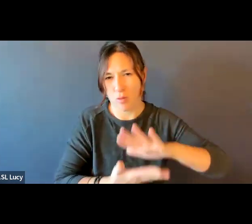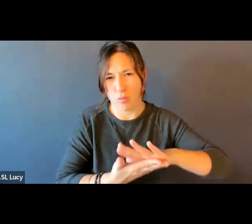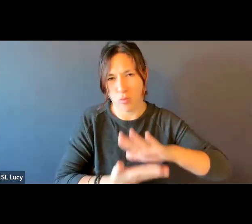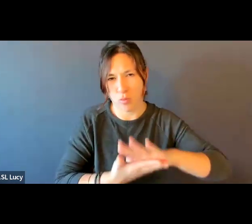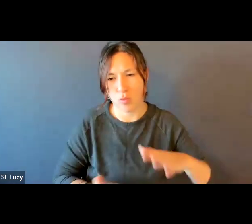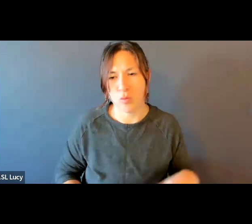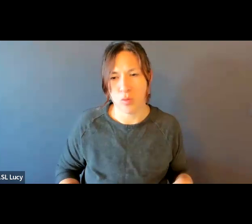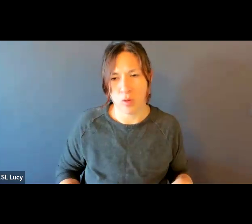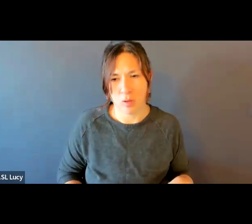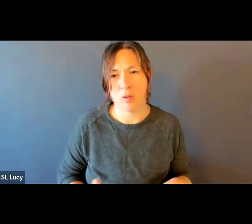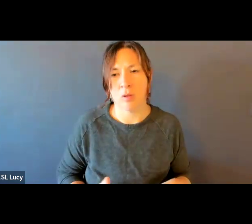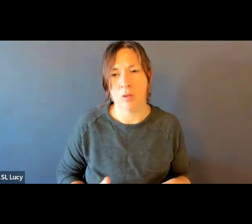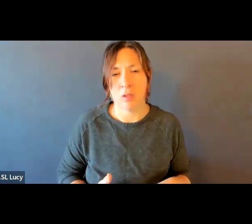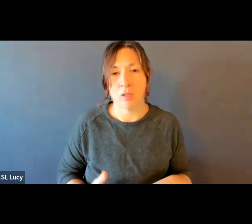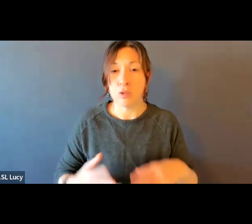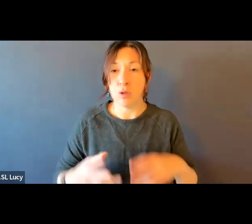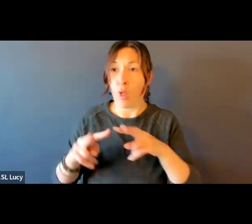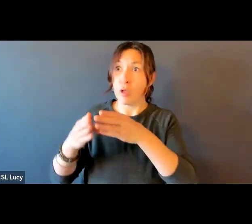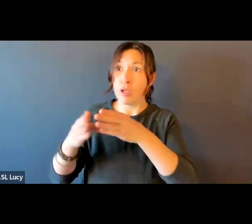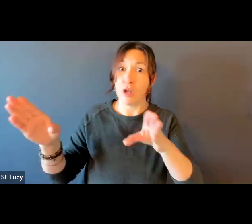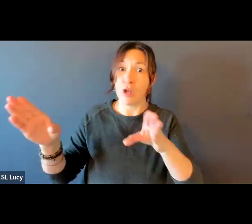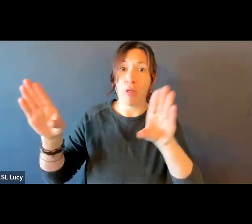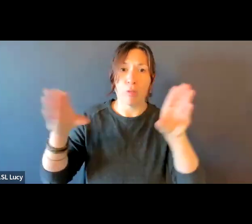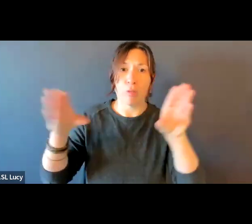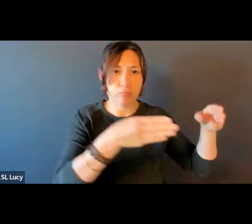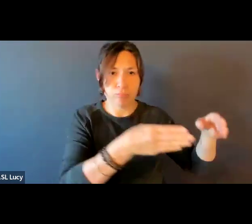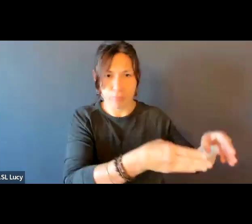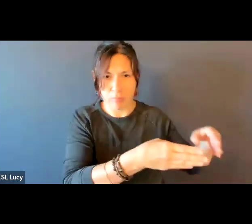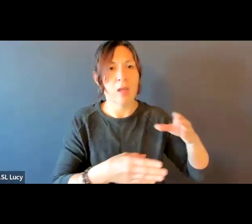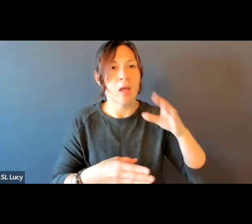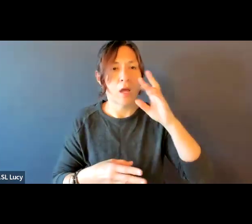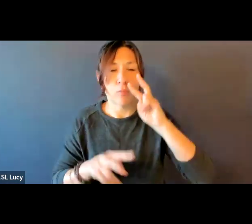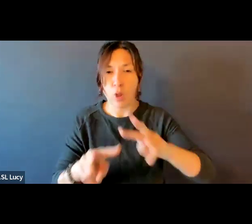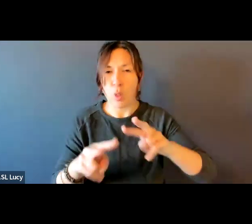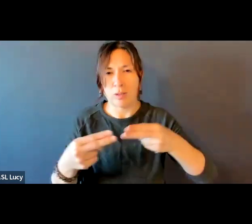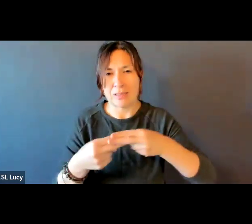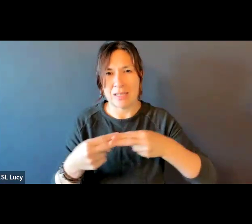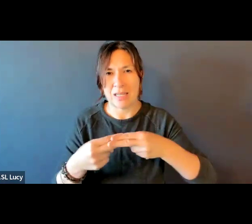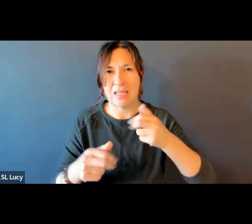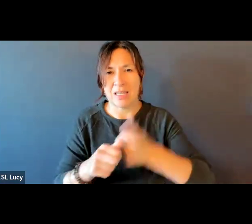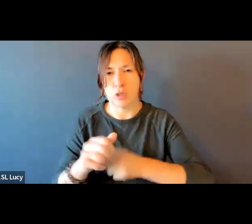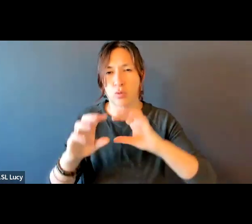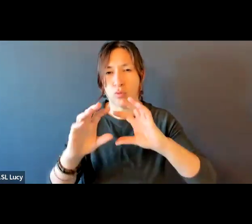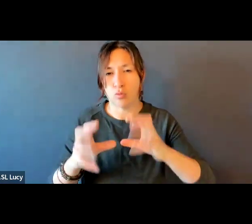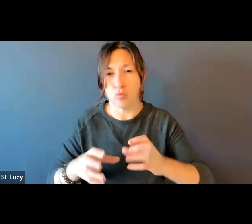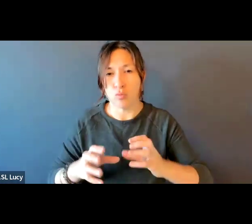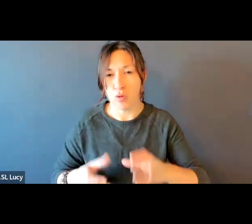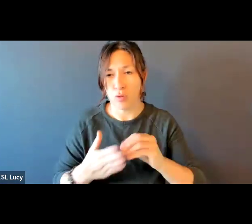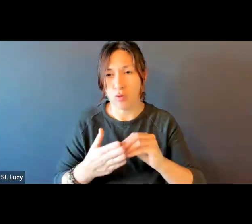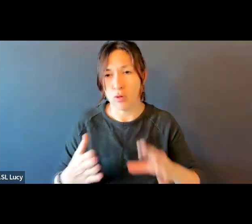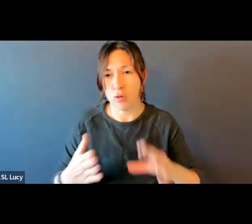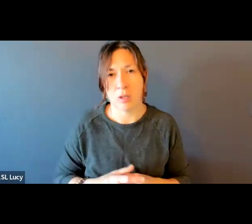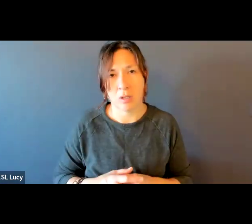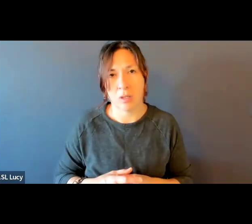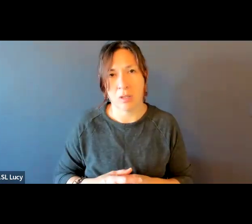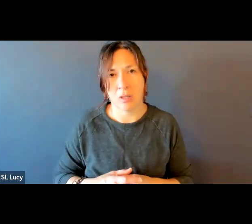one of the slides, you'll see that there are, when we look at the different groups of students, they're not